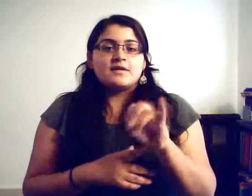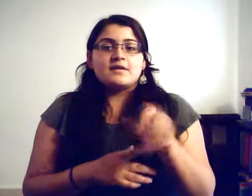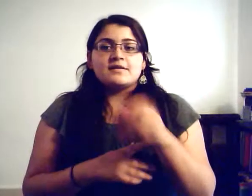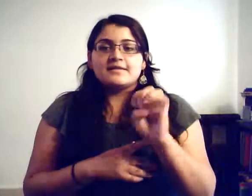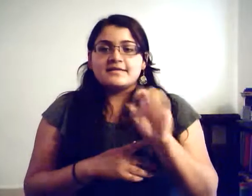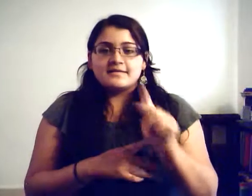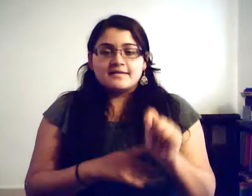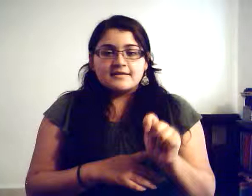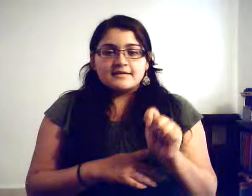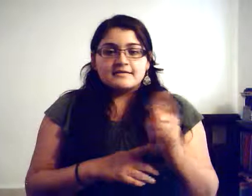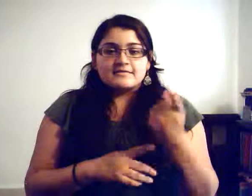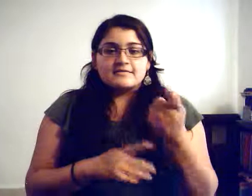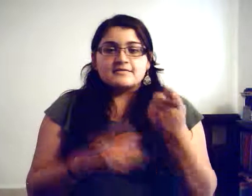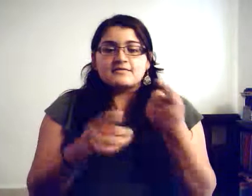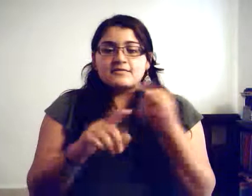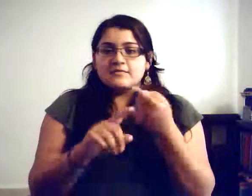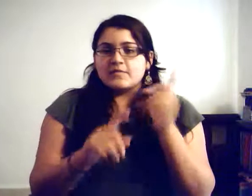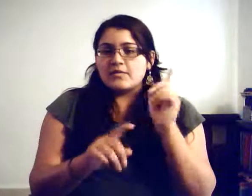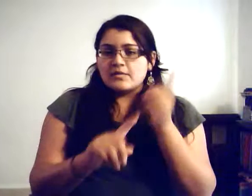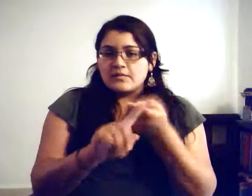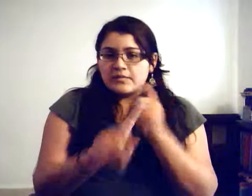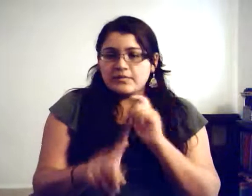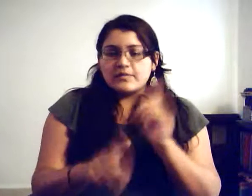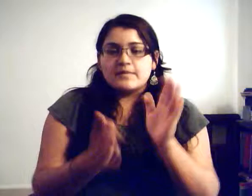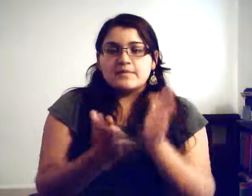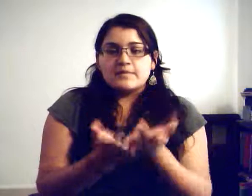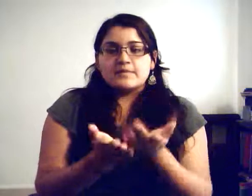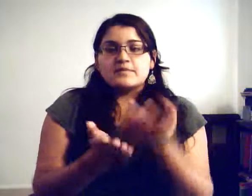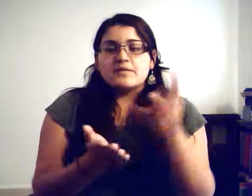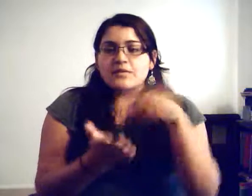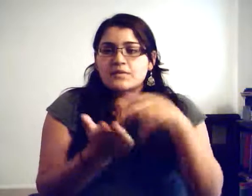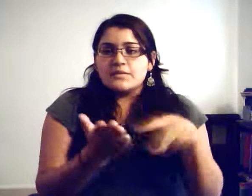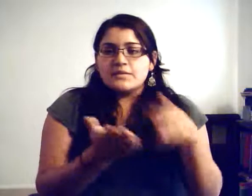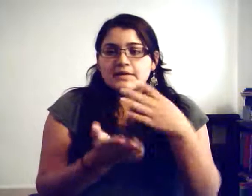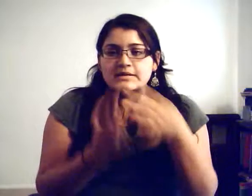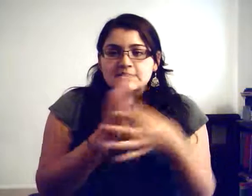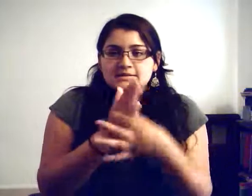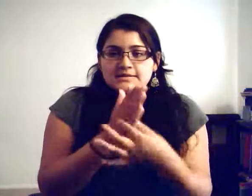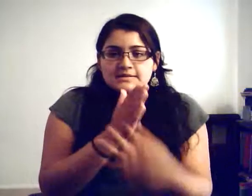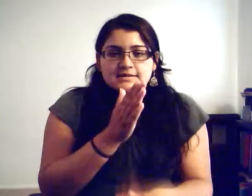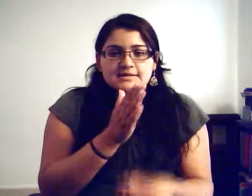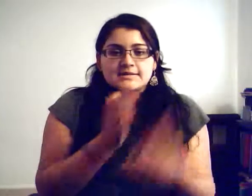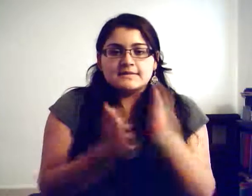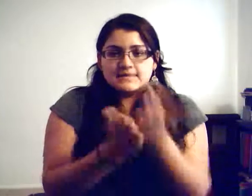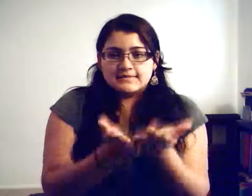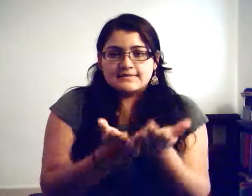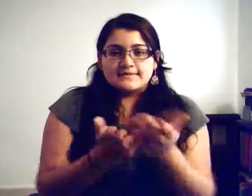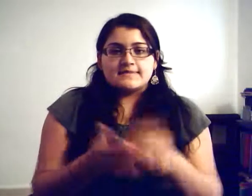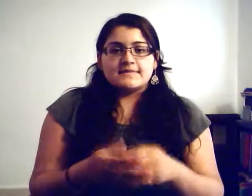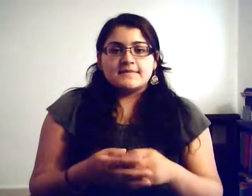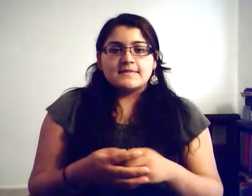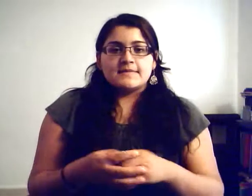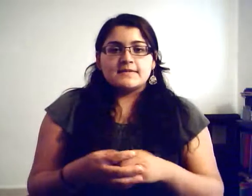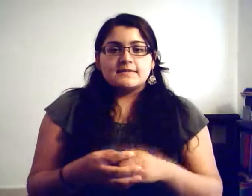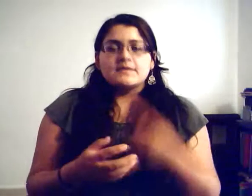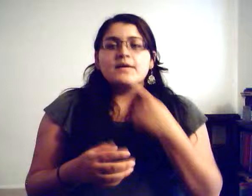our textbook, our regular reading skills textbook, and then to go find an article in the library, and I have them use